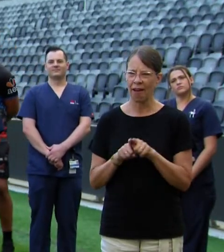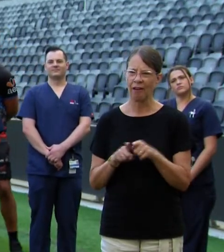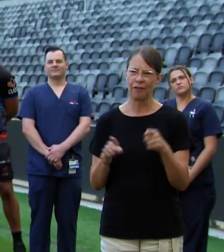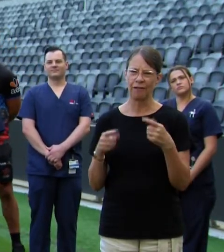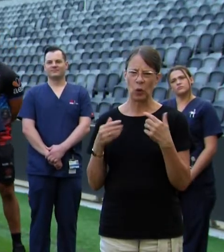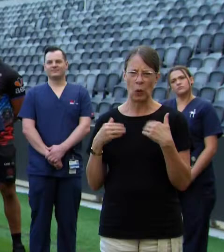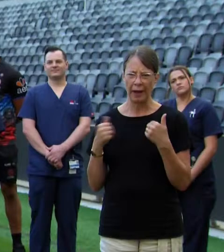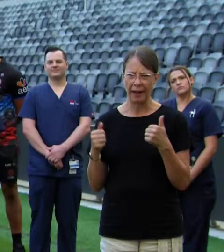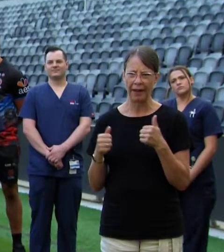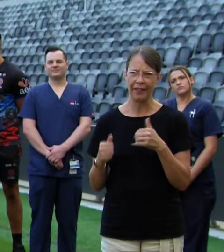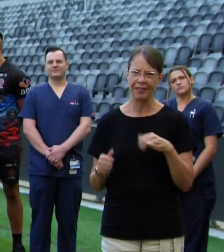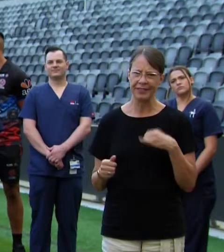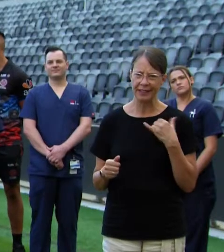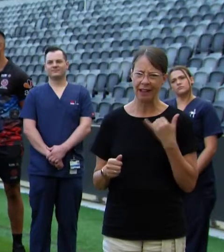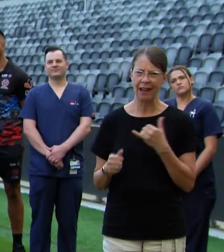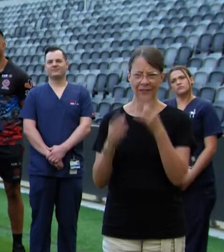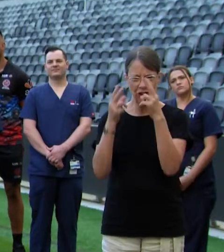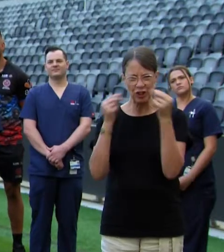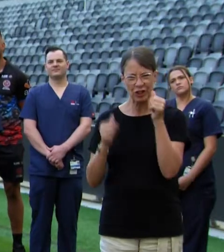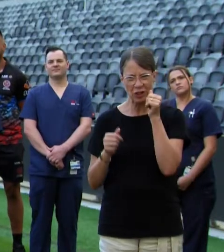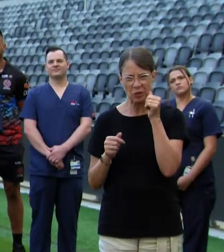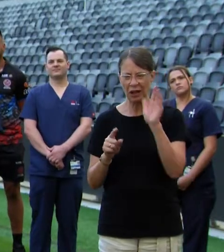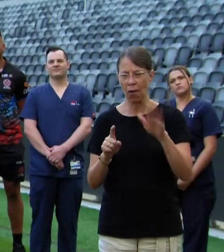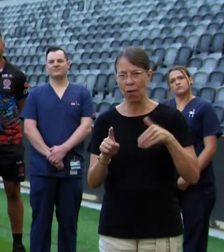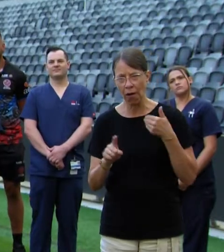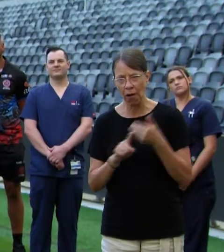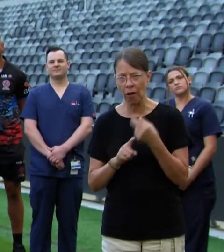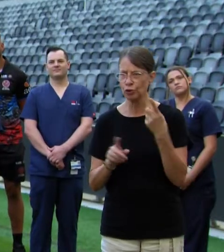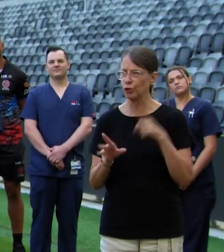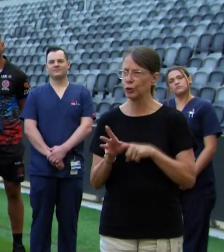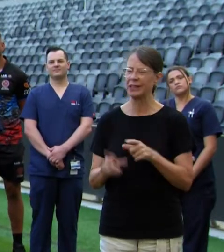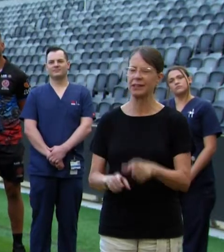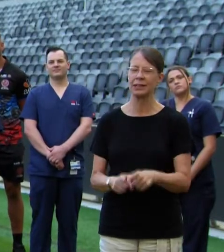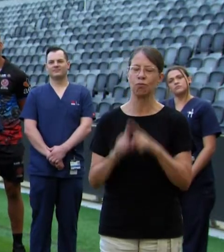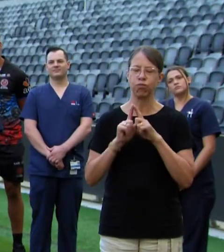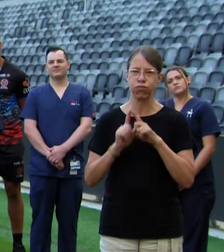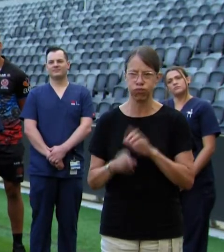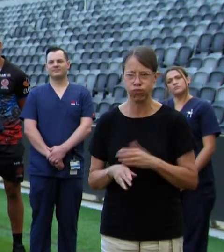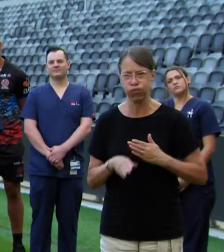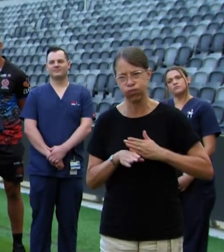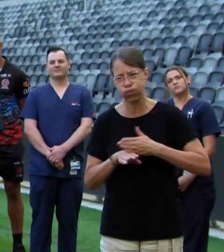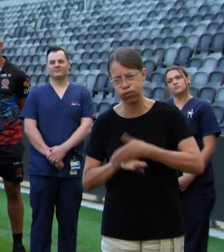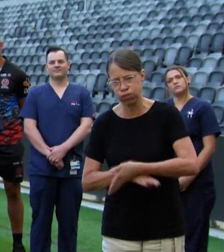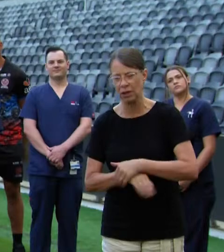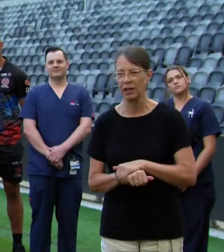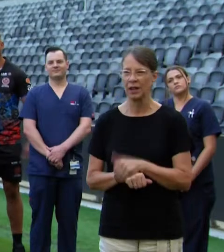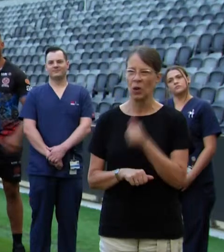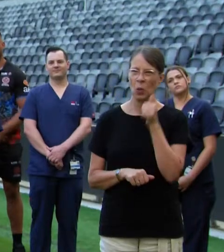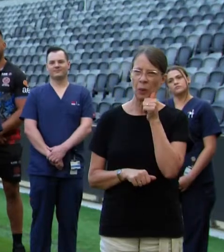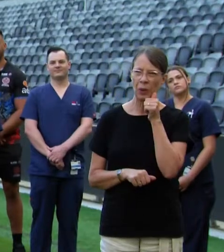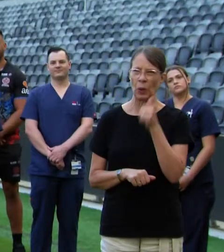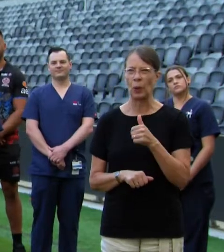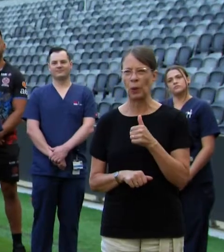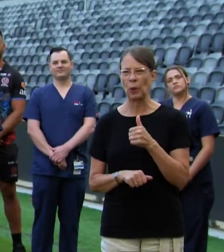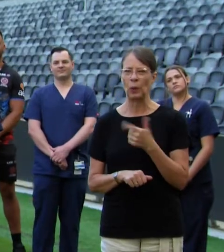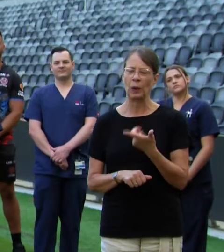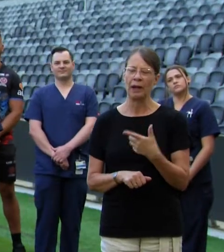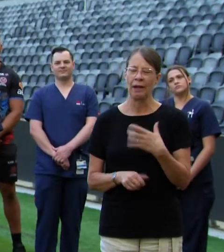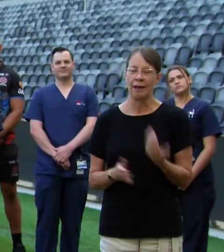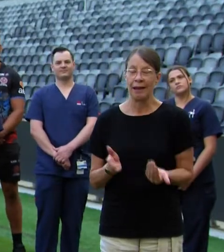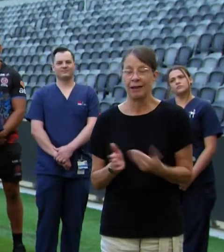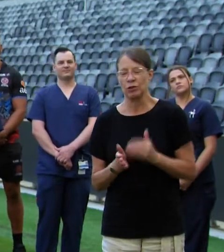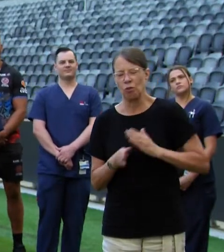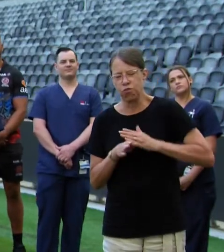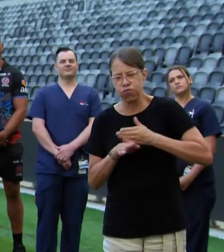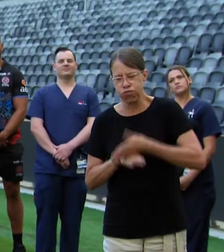understand that it's been a very difficult 2 years. The health system's been under pressure here, around the country, around the world. Our nurses